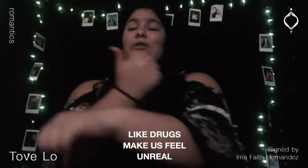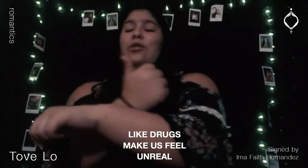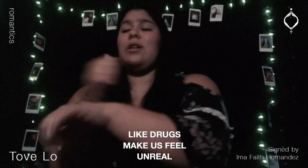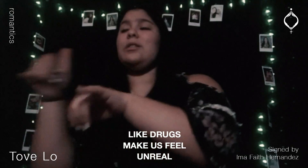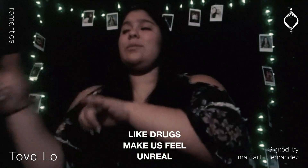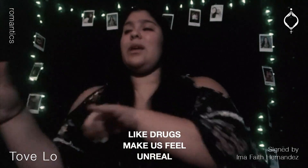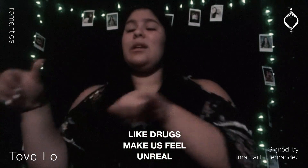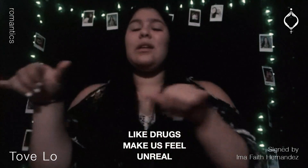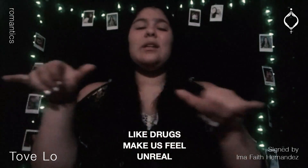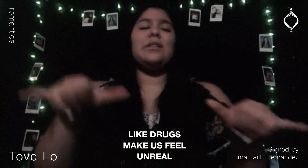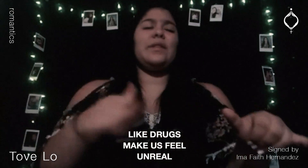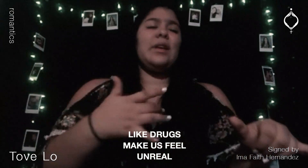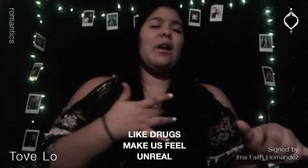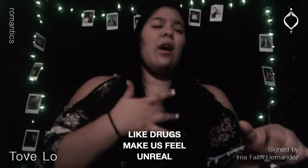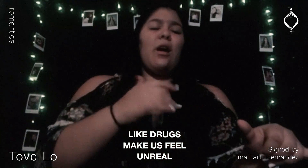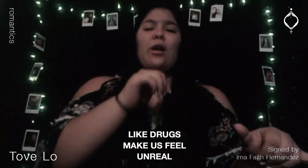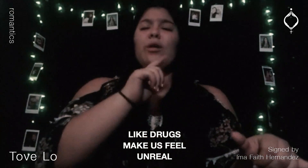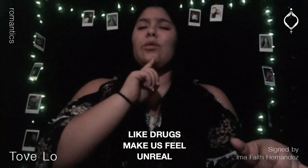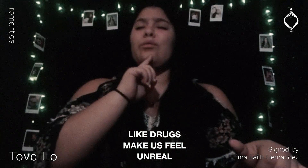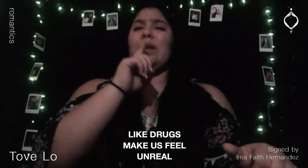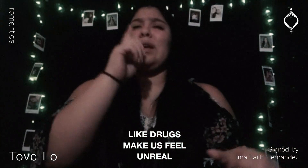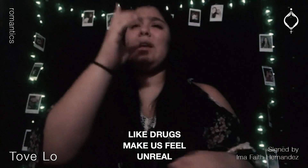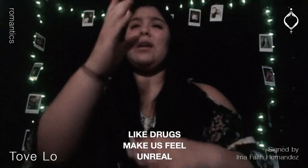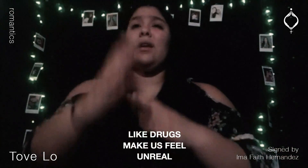like drugs make us feel unreal